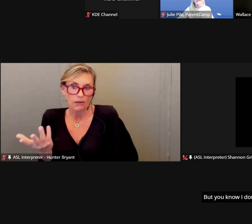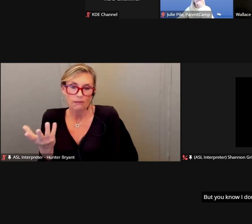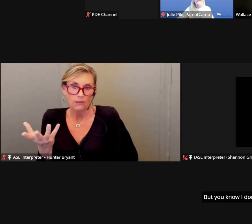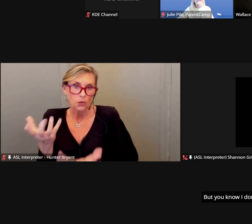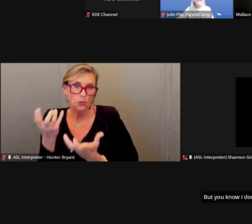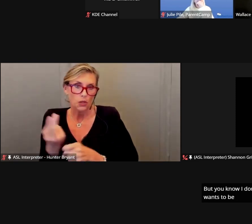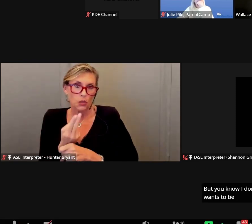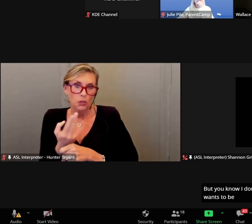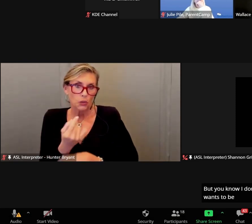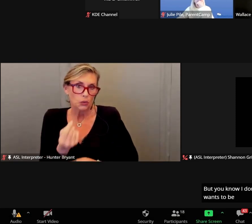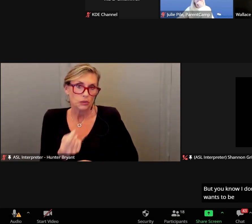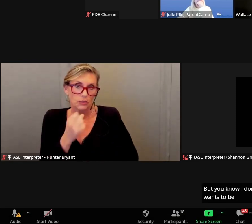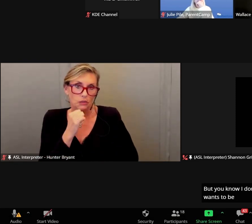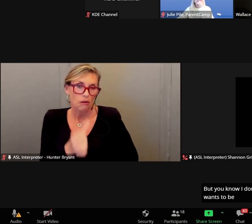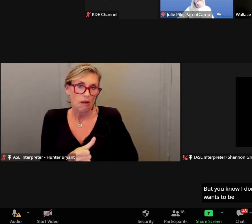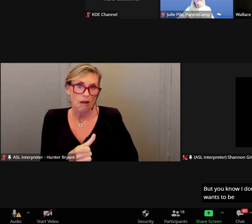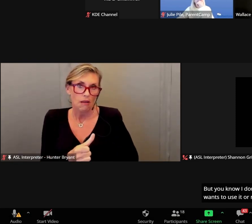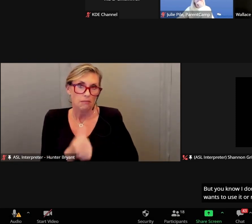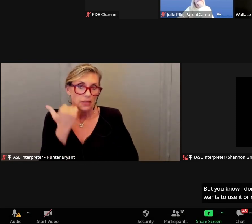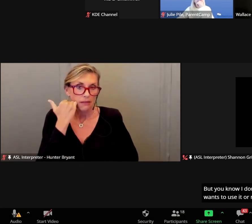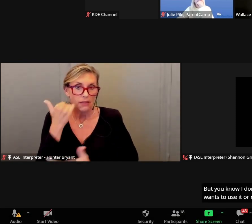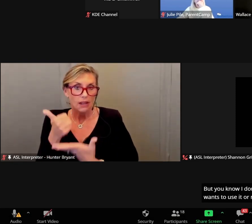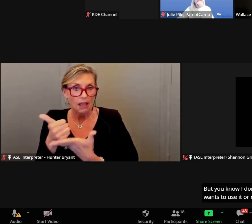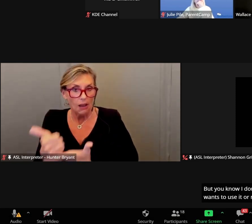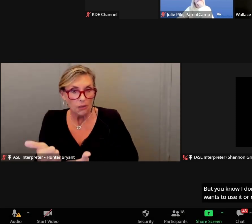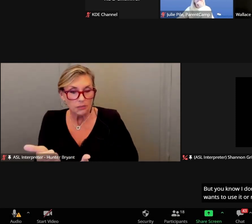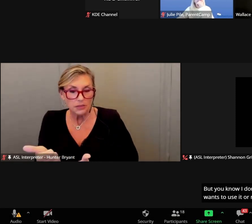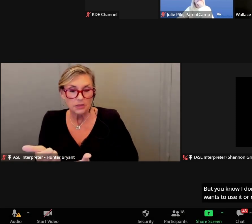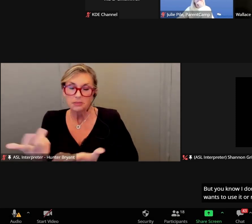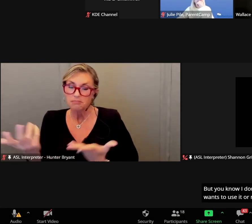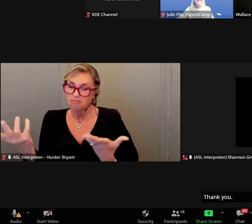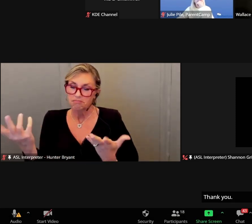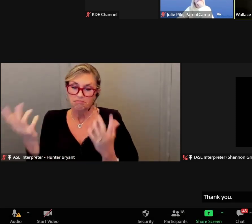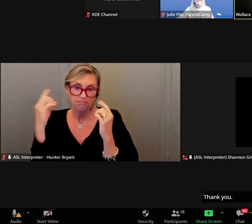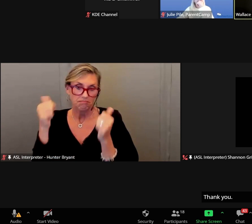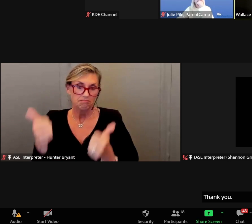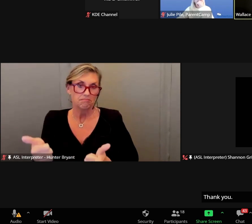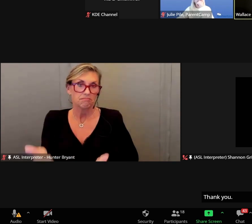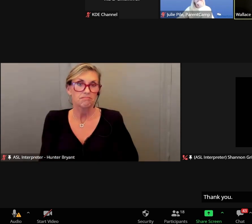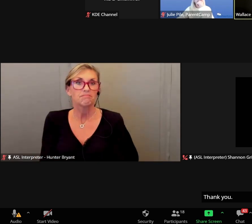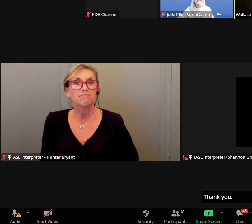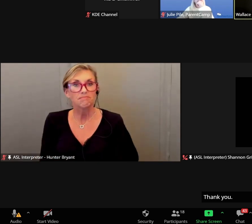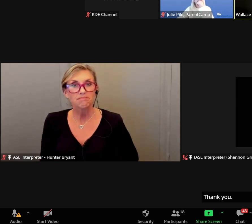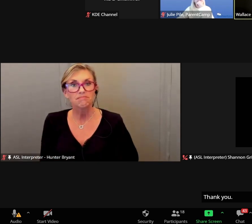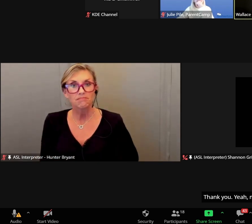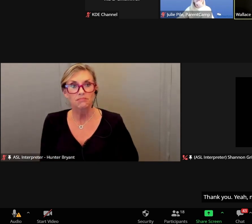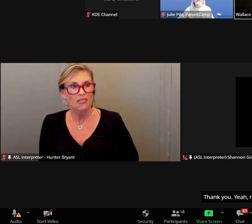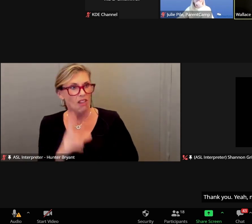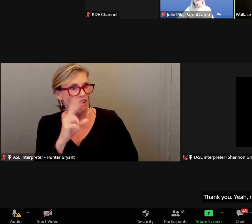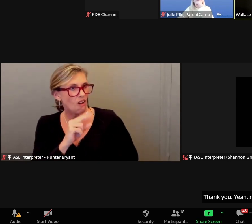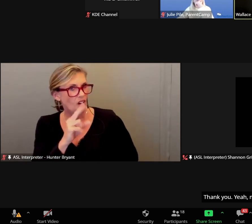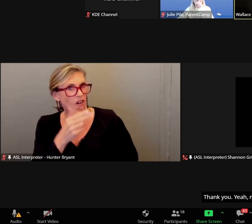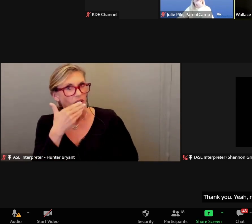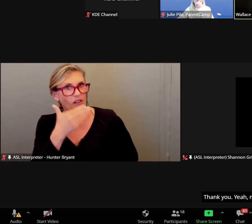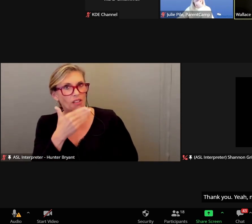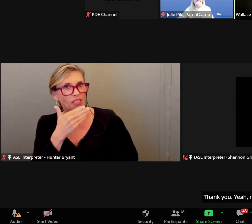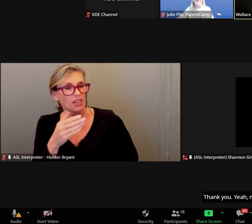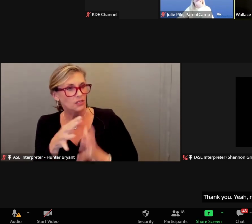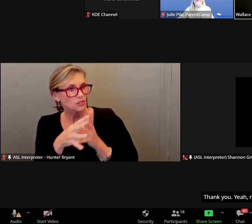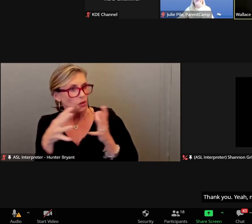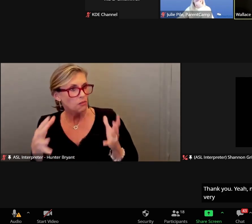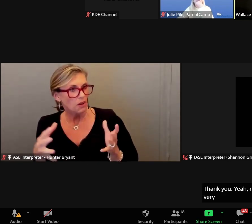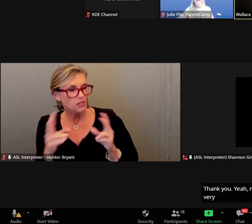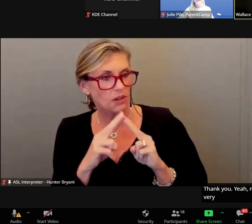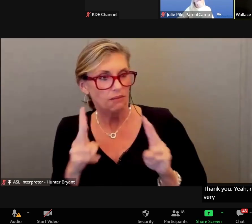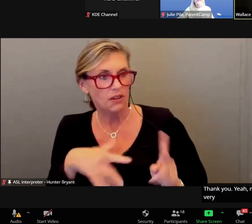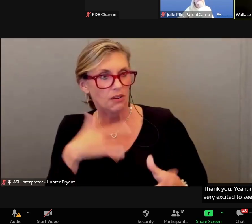not, but if it helps you, then Thank so you. Yeah, no, thank you so much. And I'm very excited to see